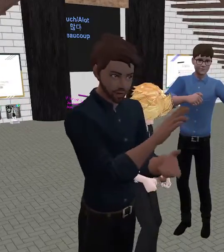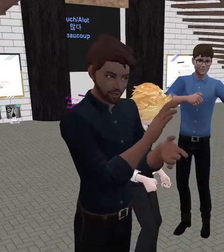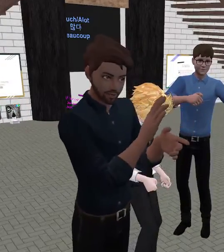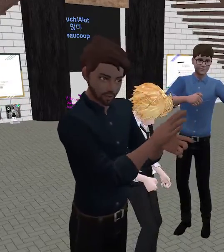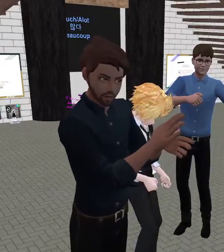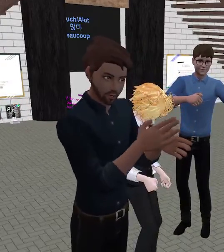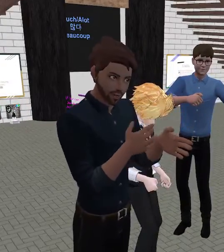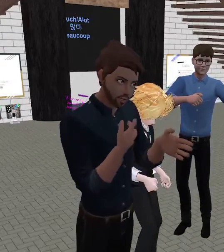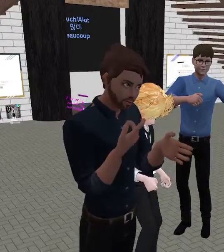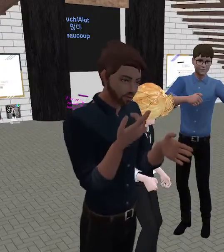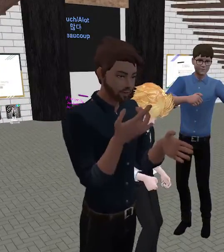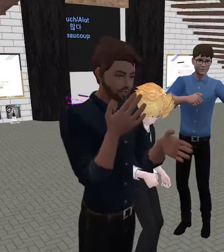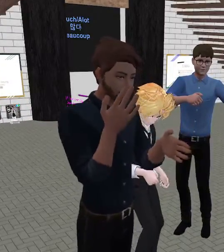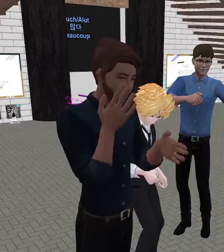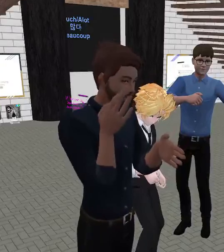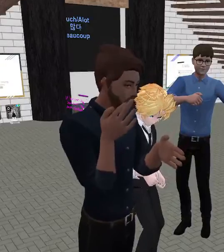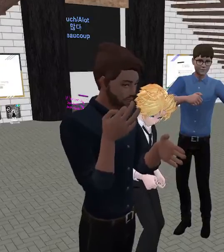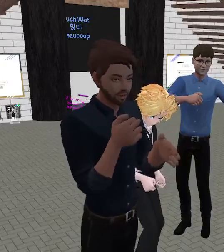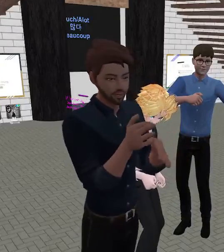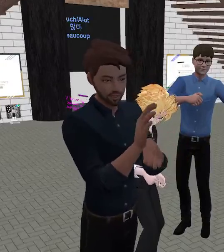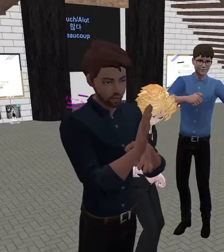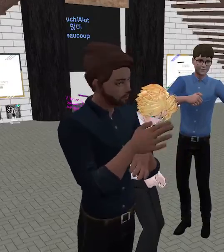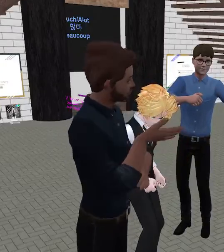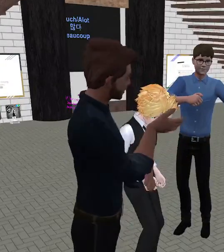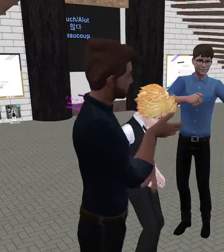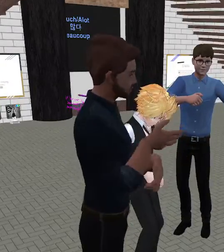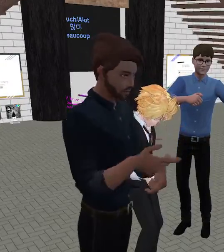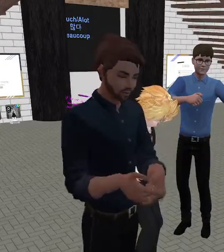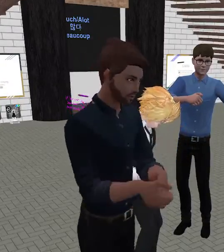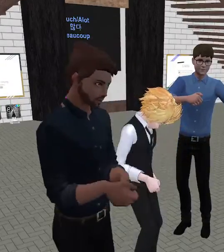anyone else what their feelings or experiences are with movies.